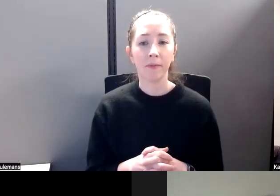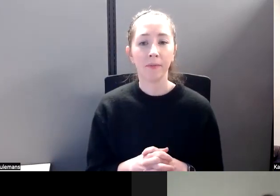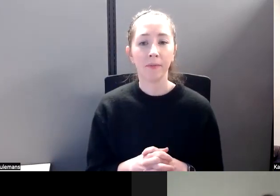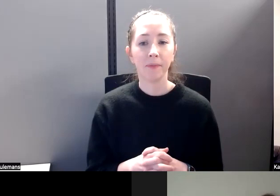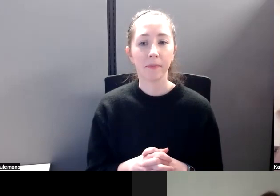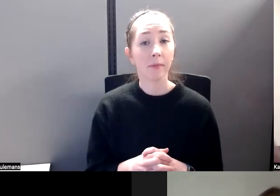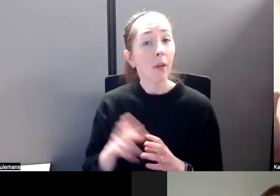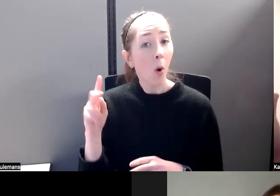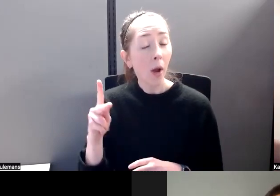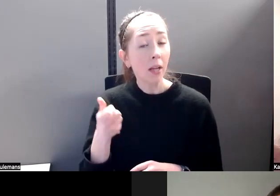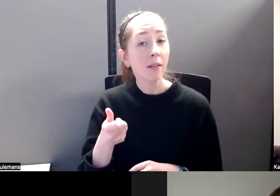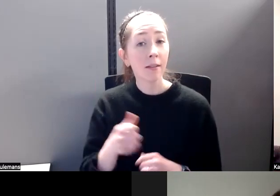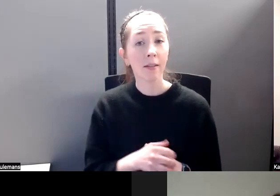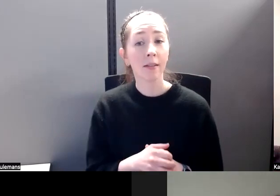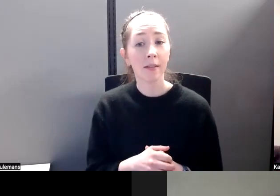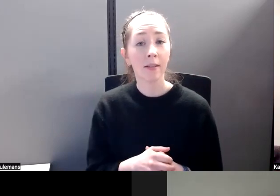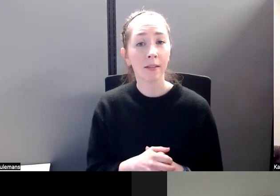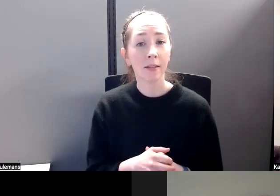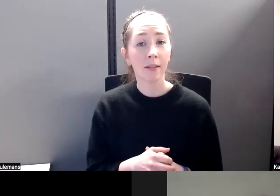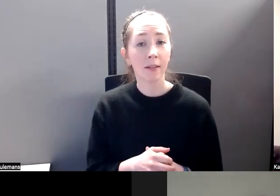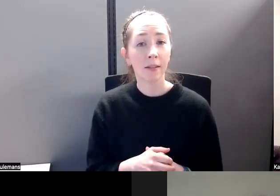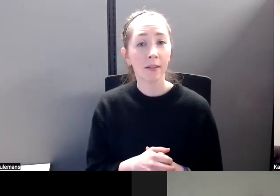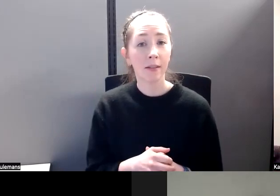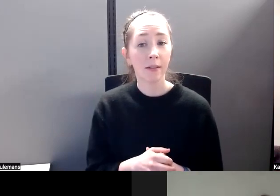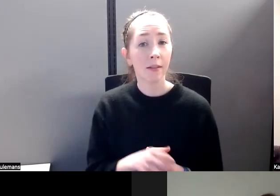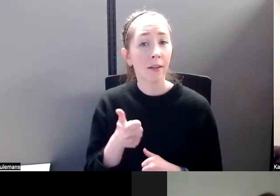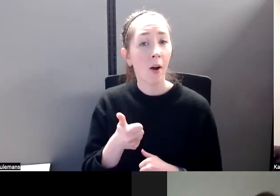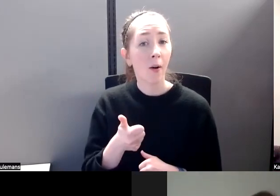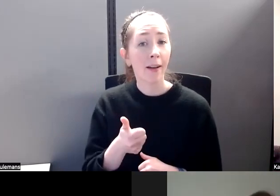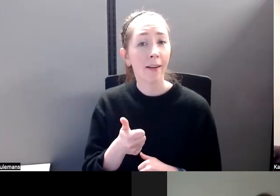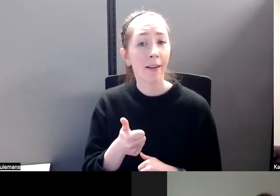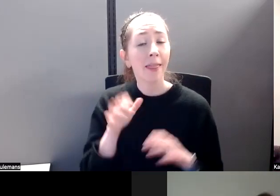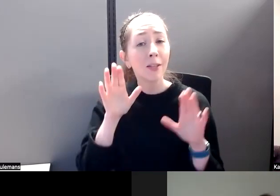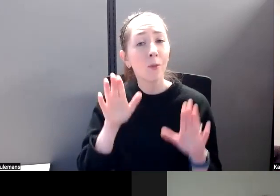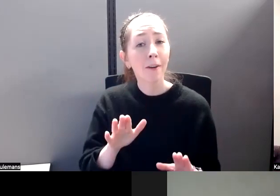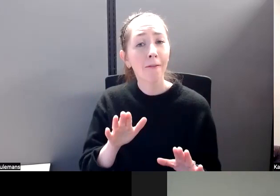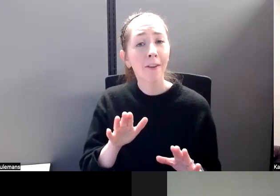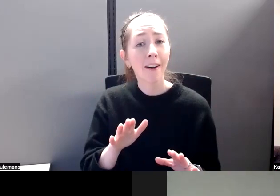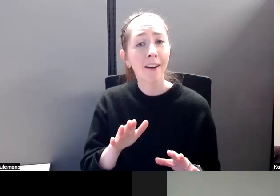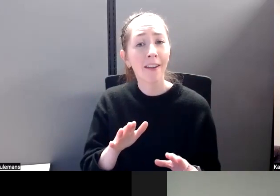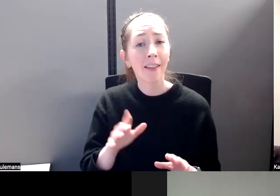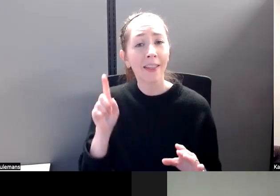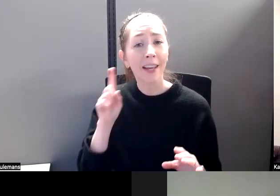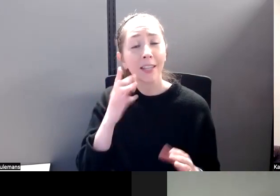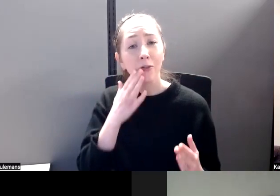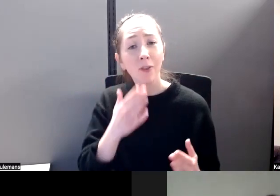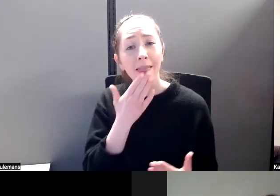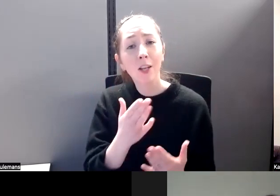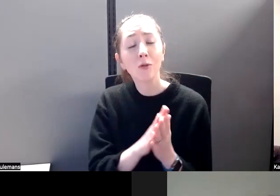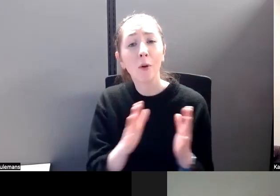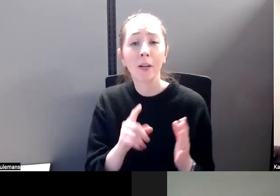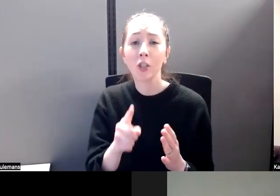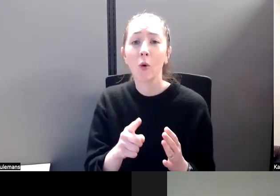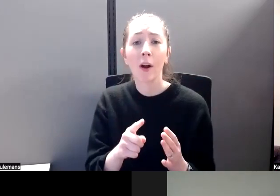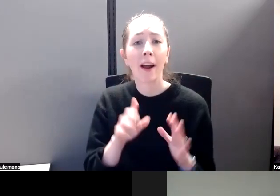feel free to be able to pop in or not. Okay, that's wonderful. That sounds great. Thank you so much, Kat. You